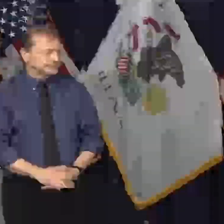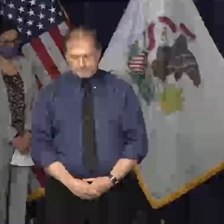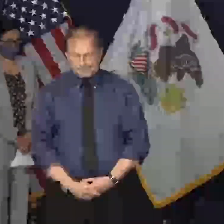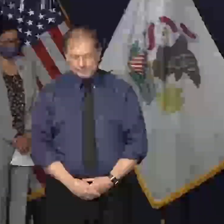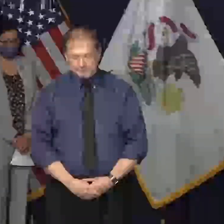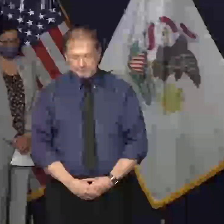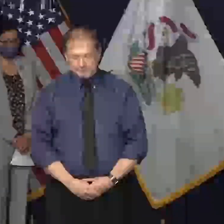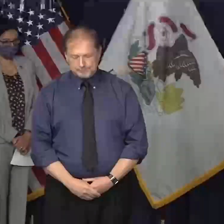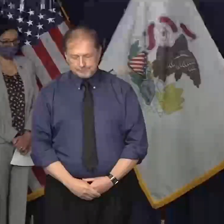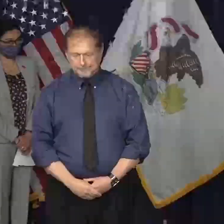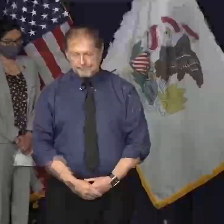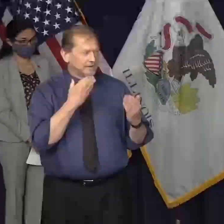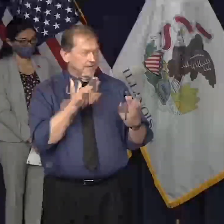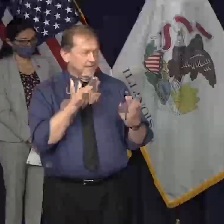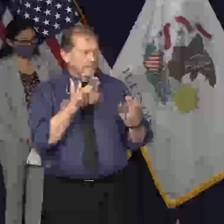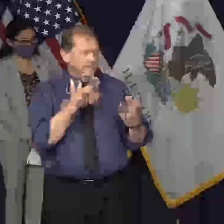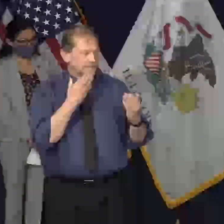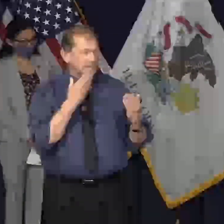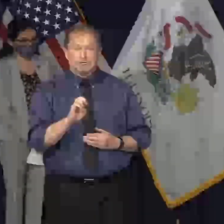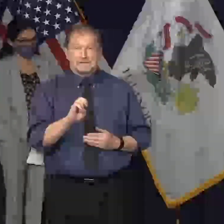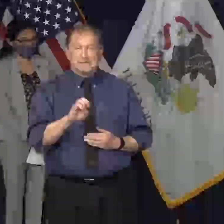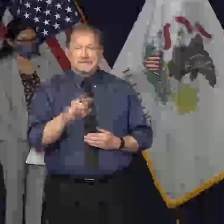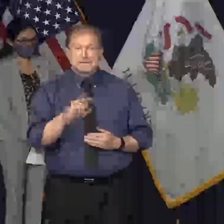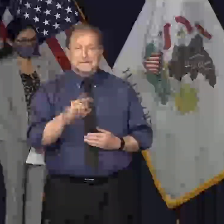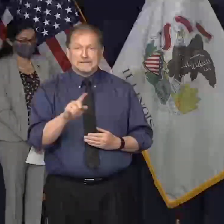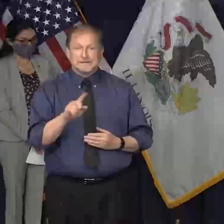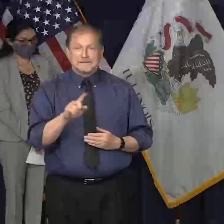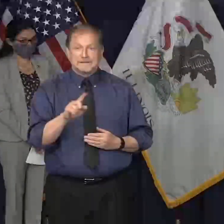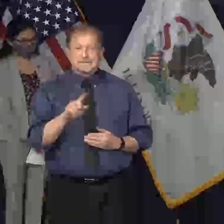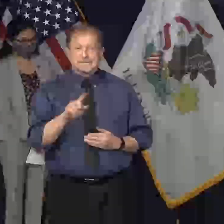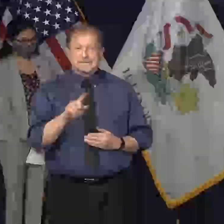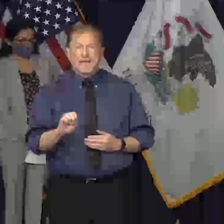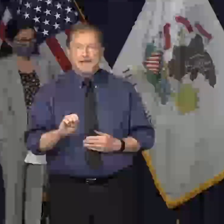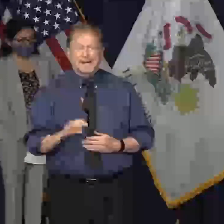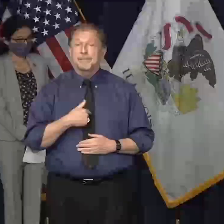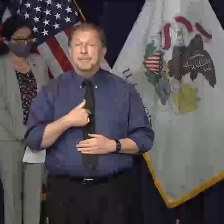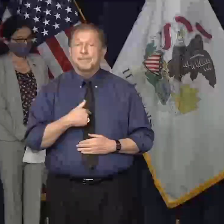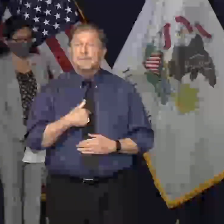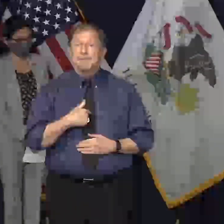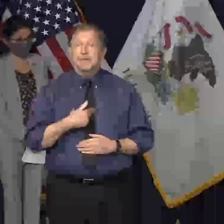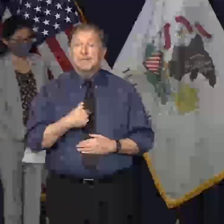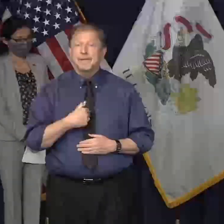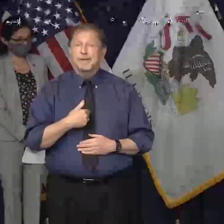Thank you, Dr. Ezeke. The doctor and I are joined here today by the Illinois